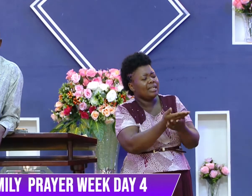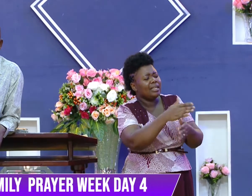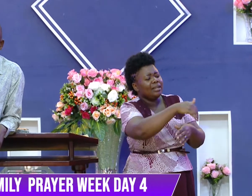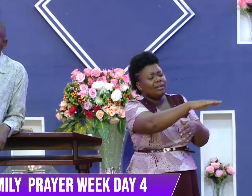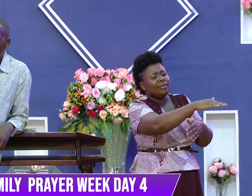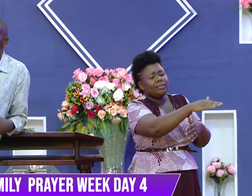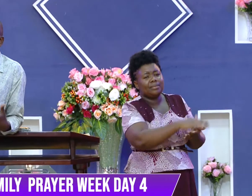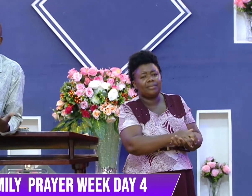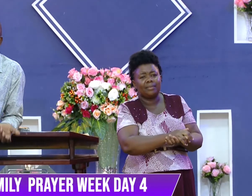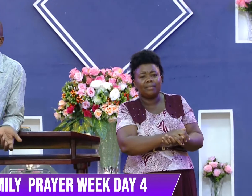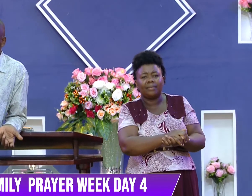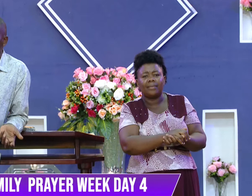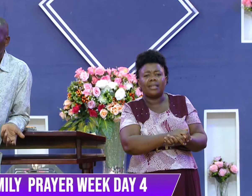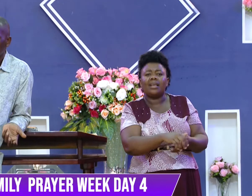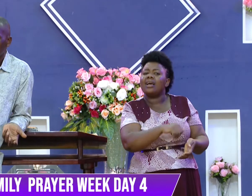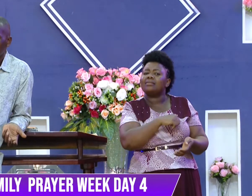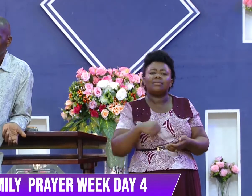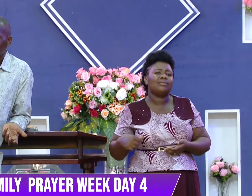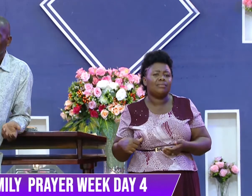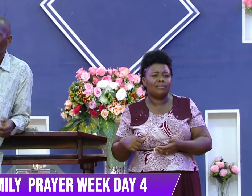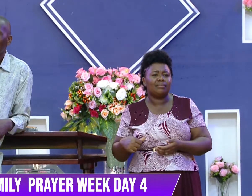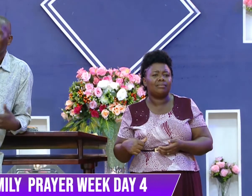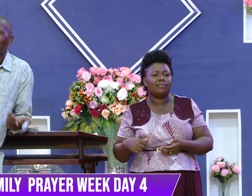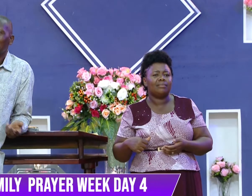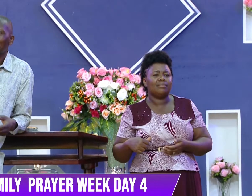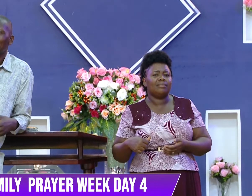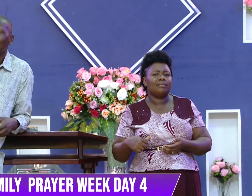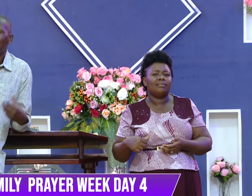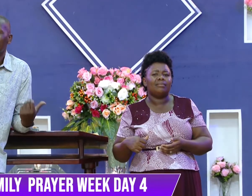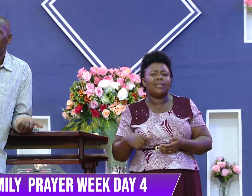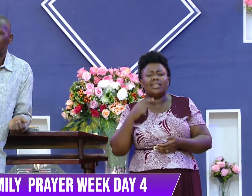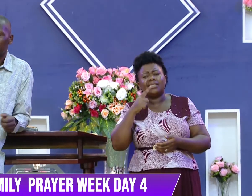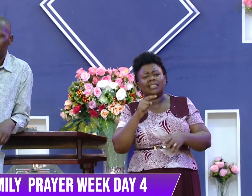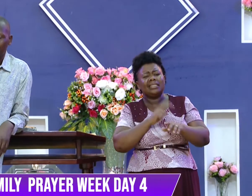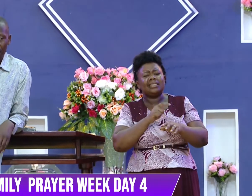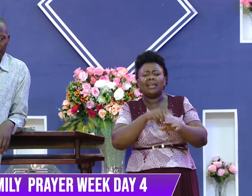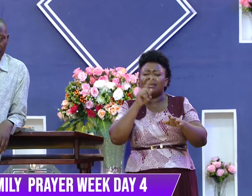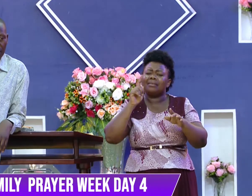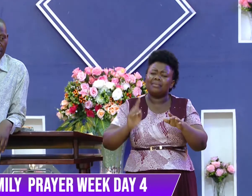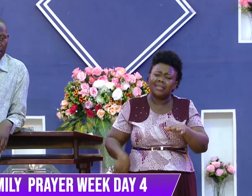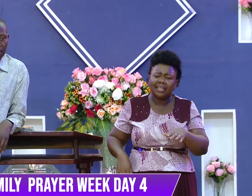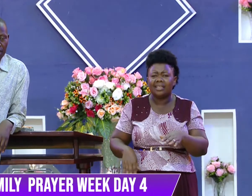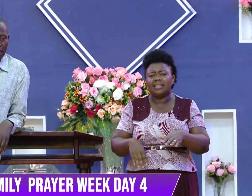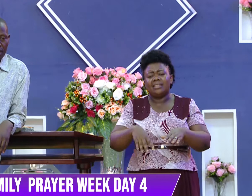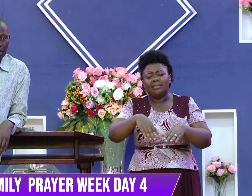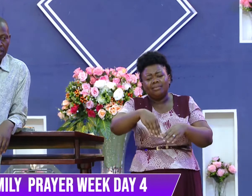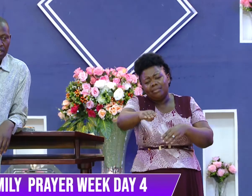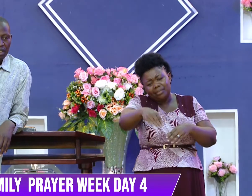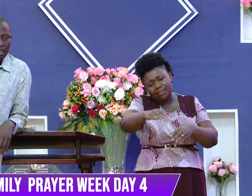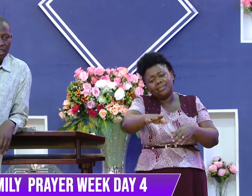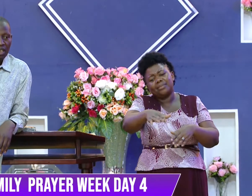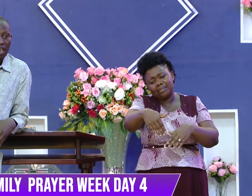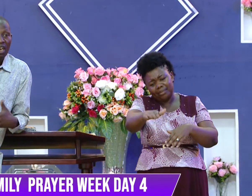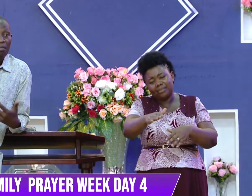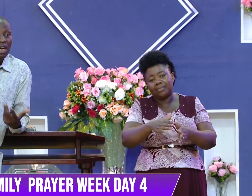extend at the wall. She didn't say a word. I said, no, let's sleep. It's late,